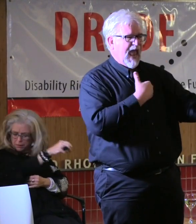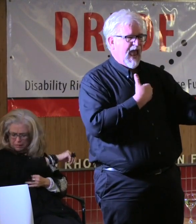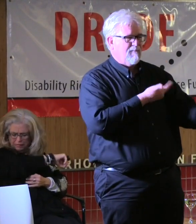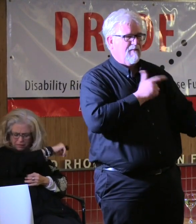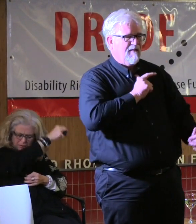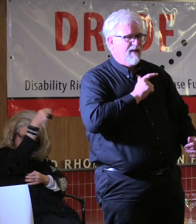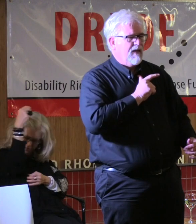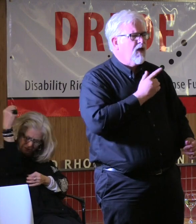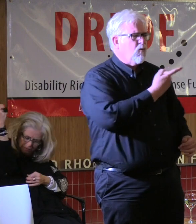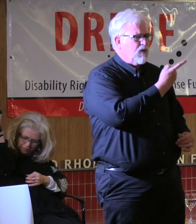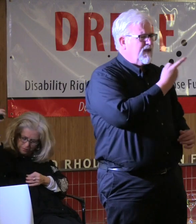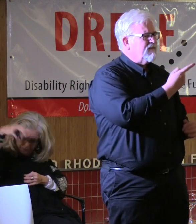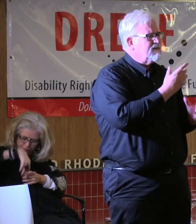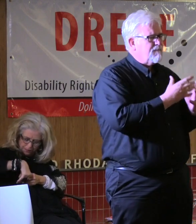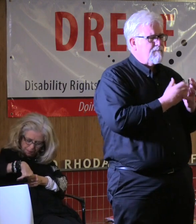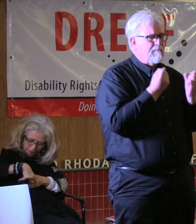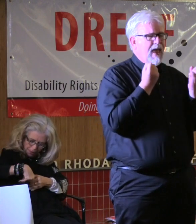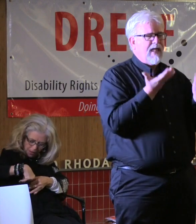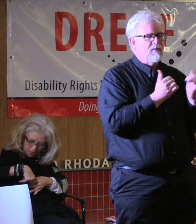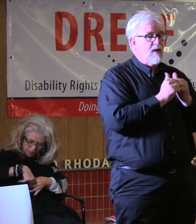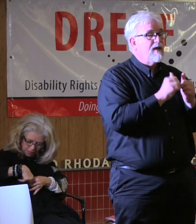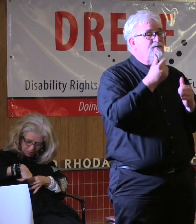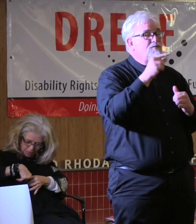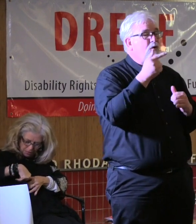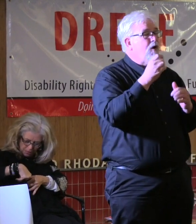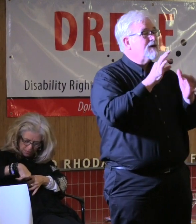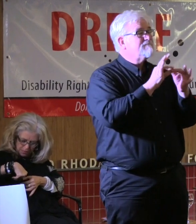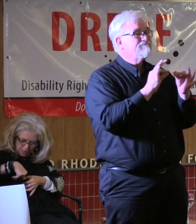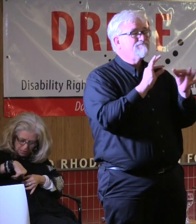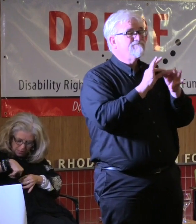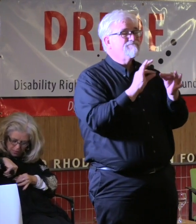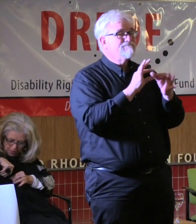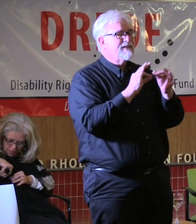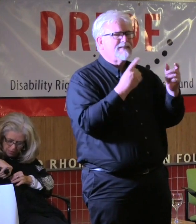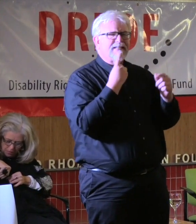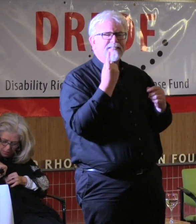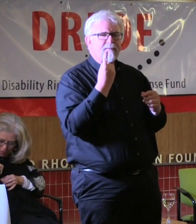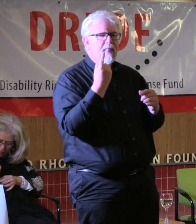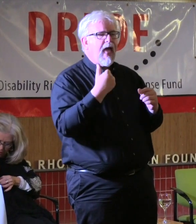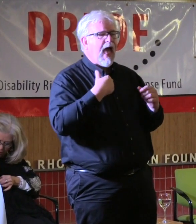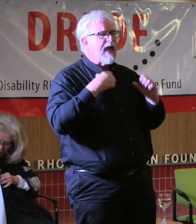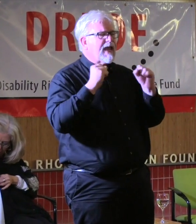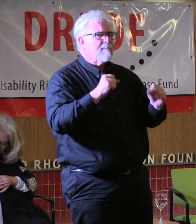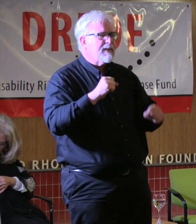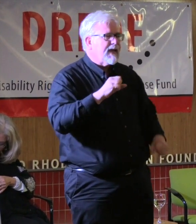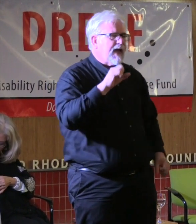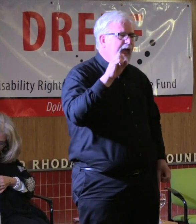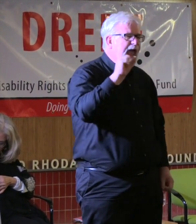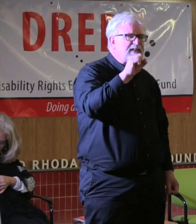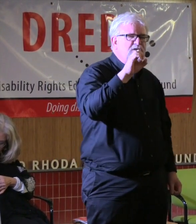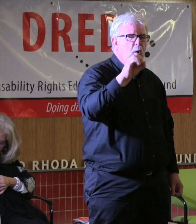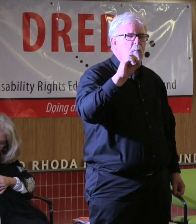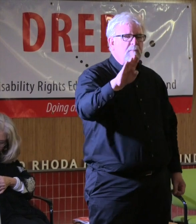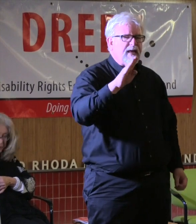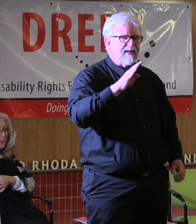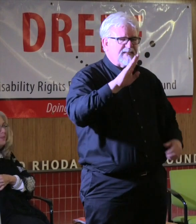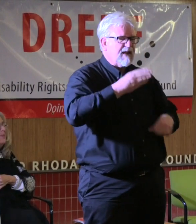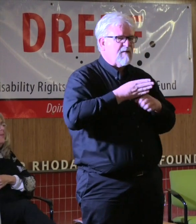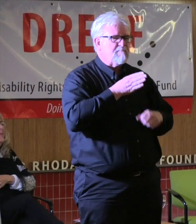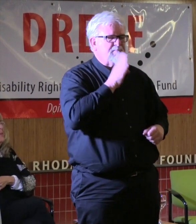a necktie. We've done a lot of stuff here. George commented on, said something, I can be an SOB at times or something like that.